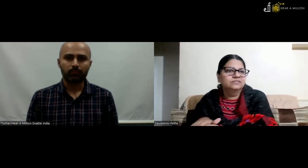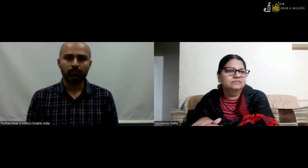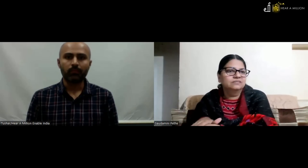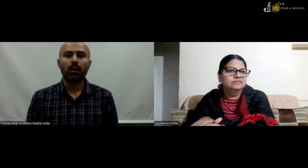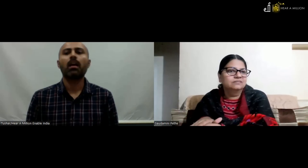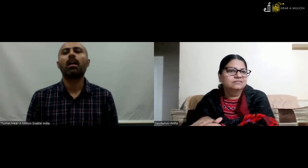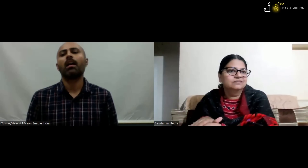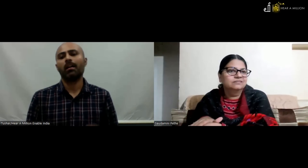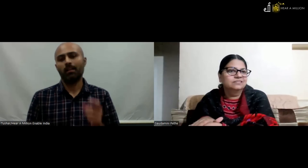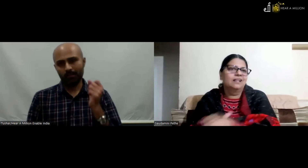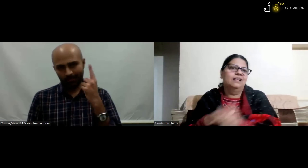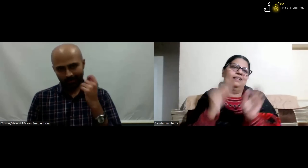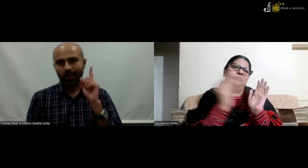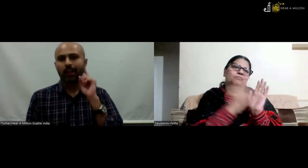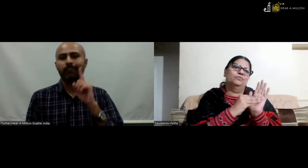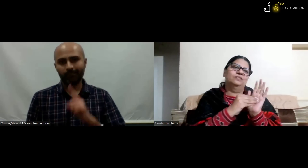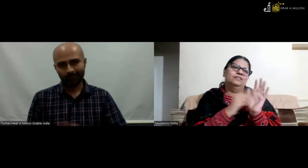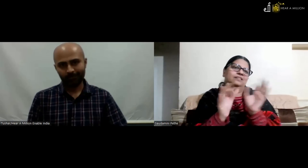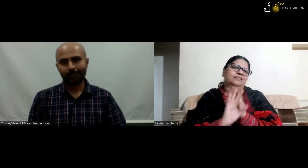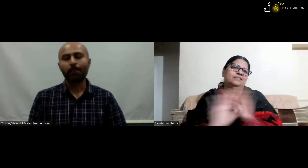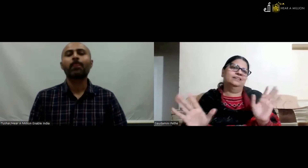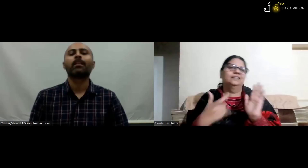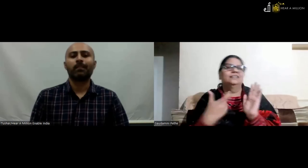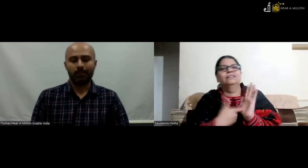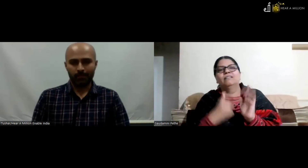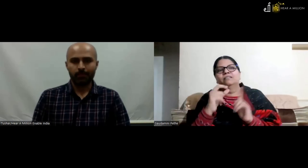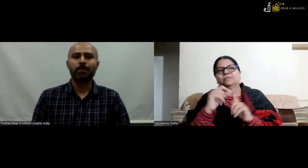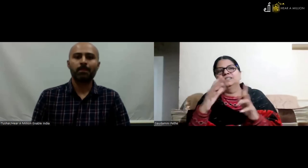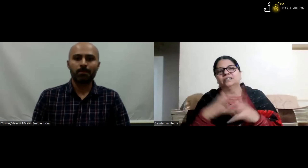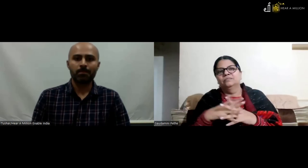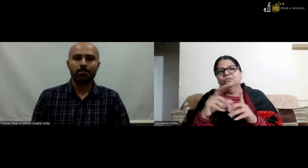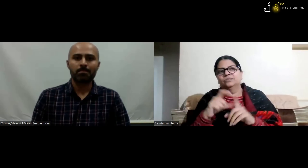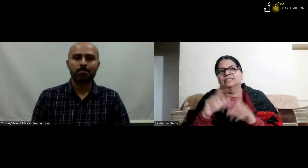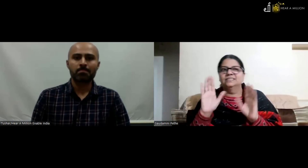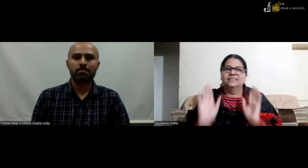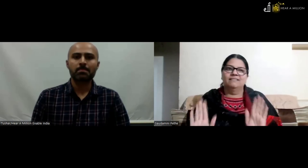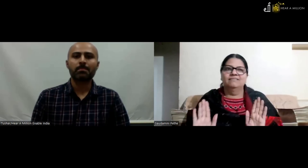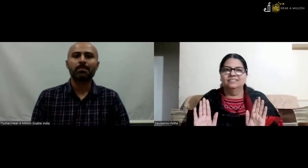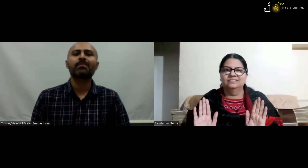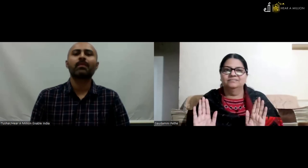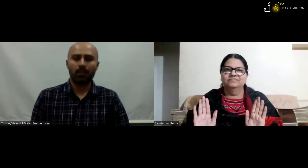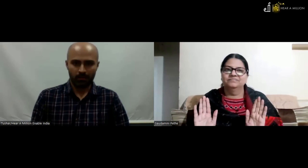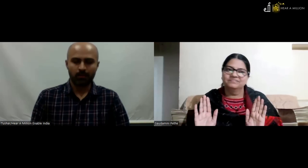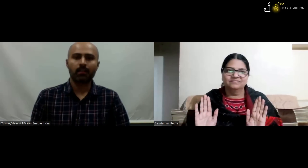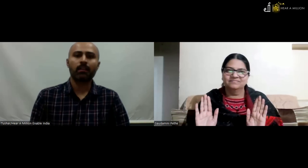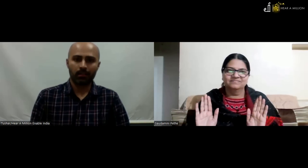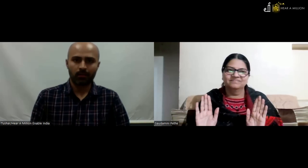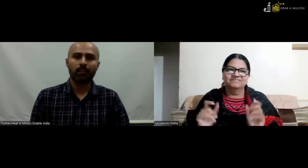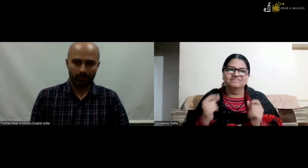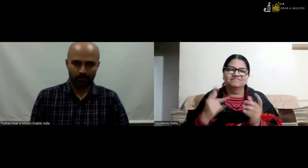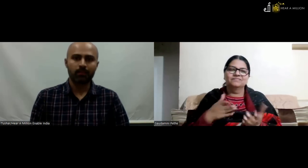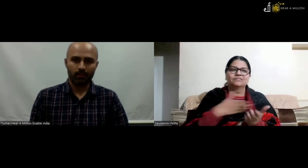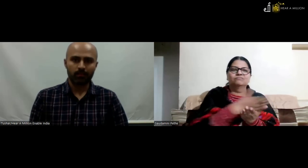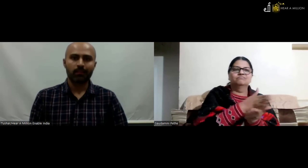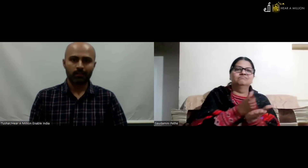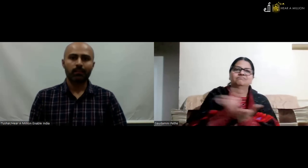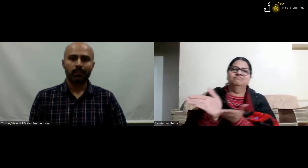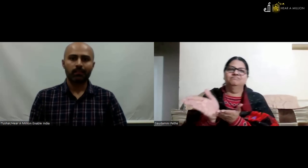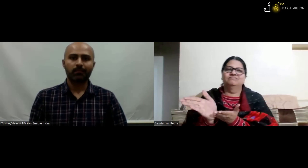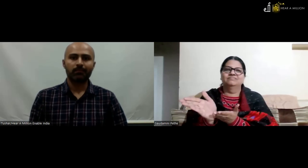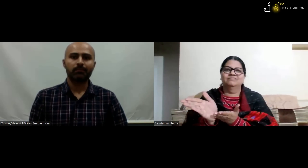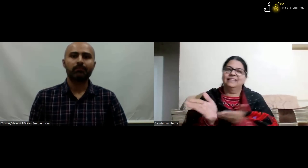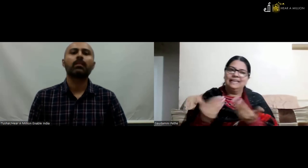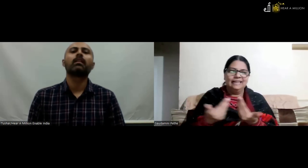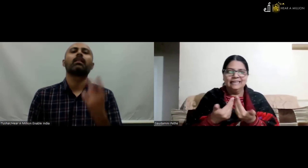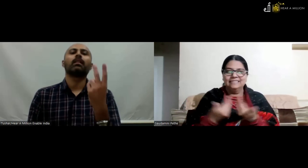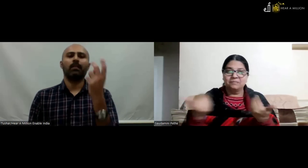transport, they say that we can't discriminate persons with disabilities. So that means that, yeah, people can